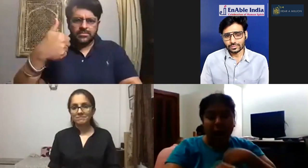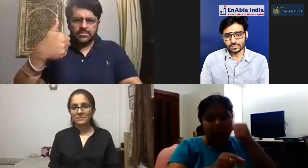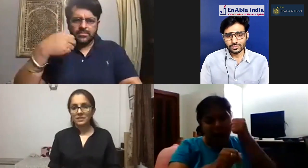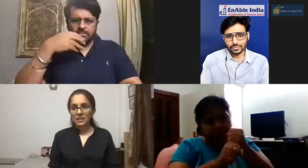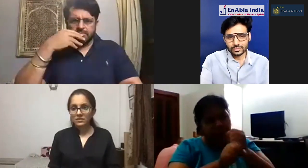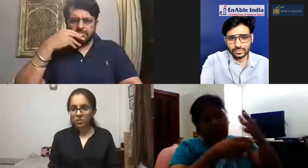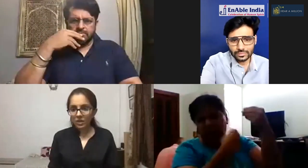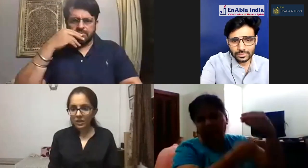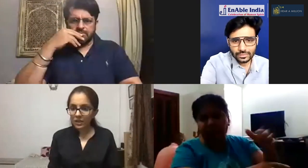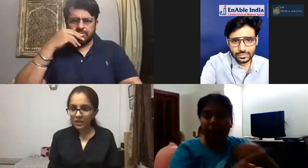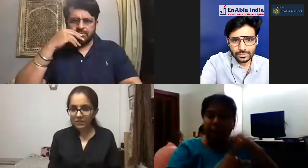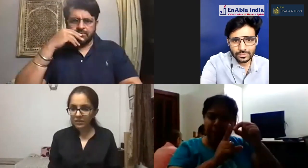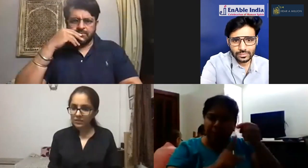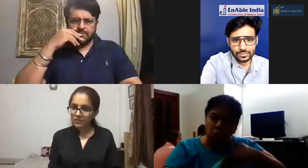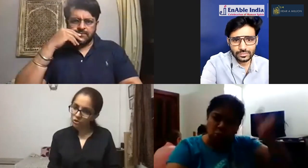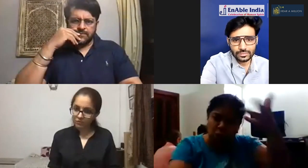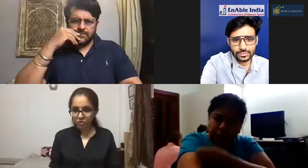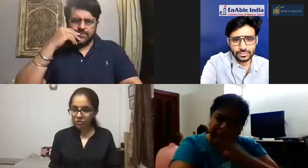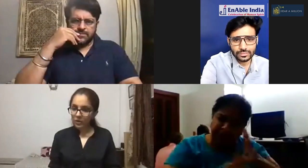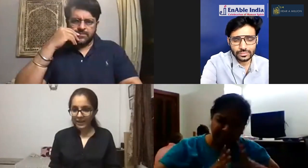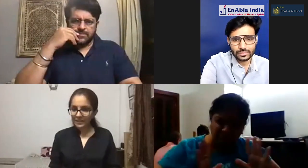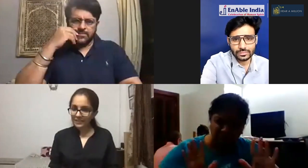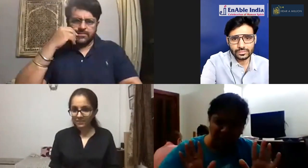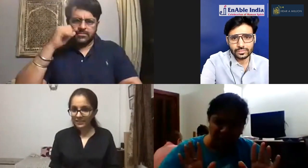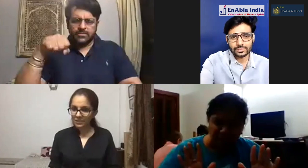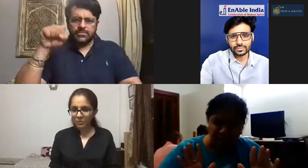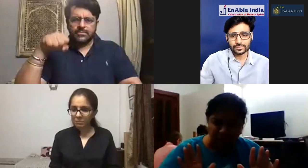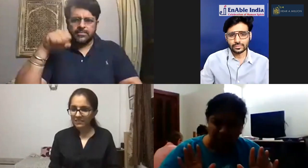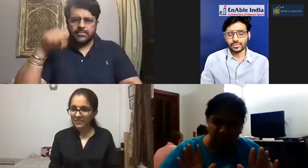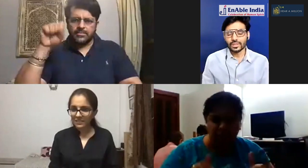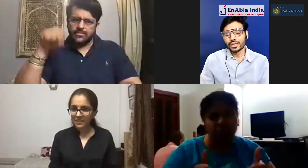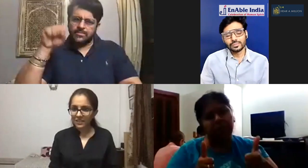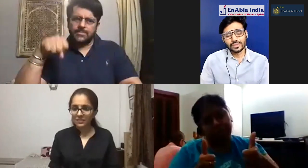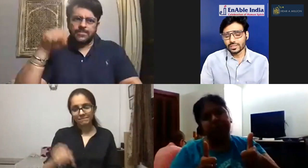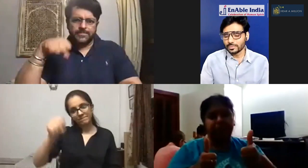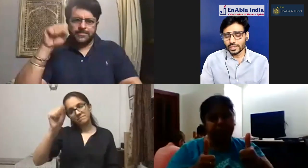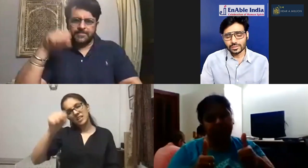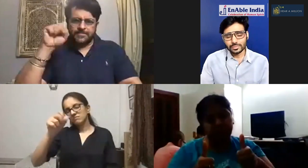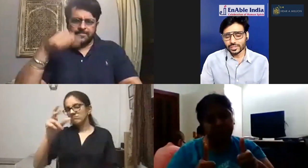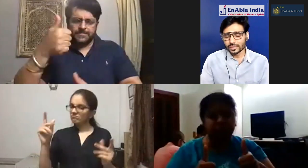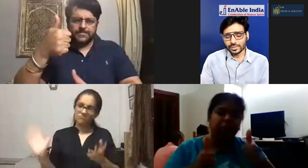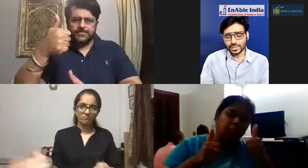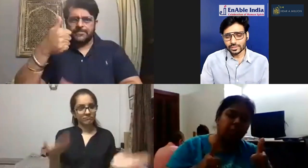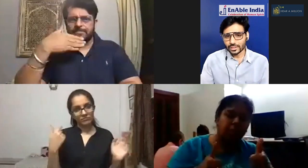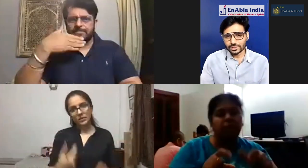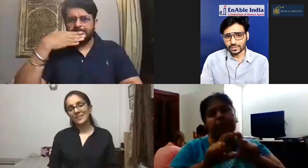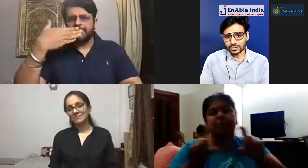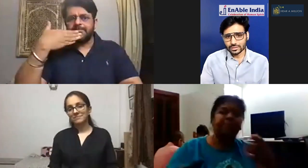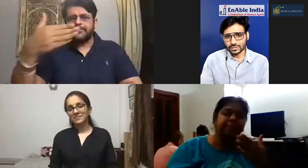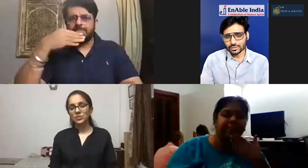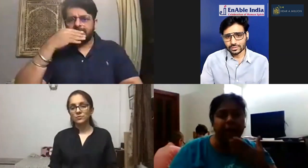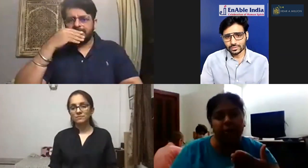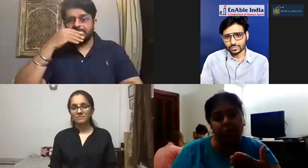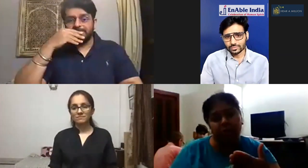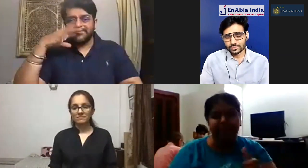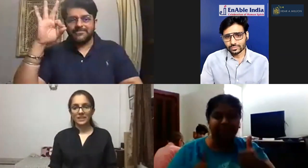Okay. So we should go ahead and get the vaccine from private, right? Yes, please, yes.